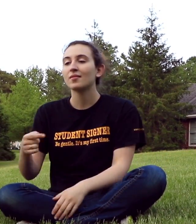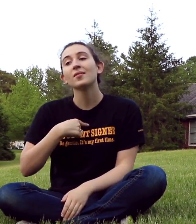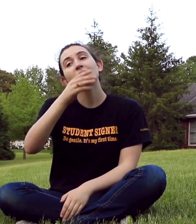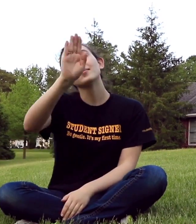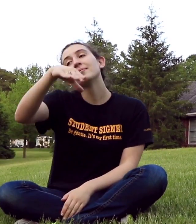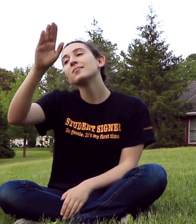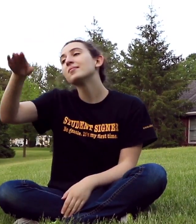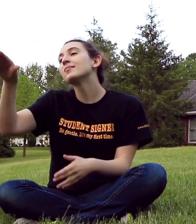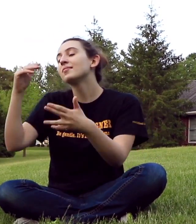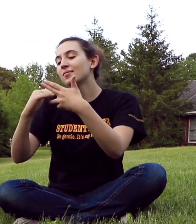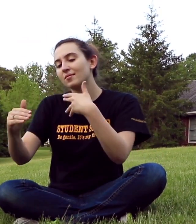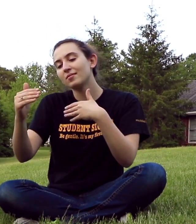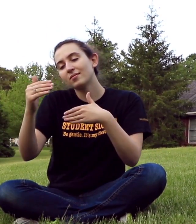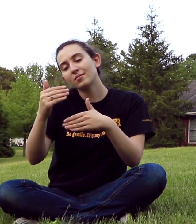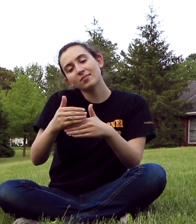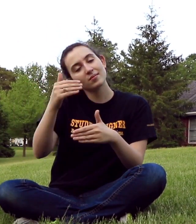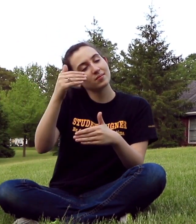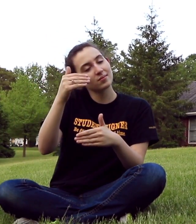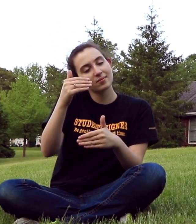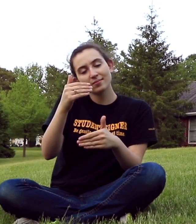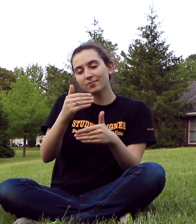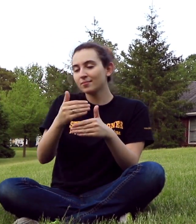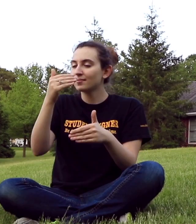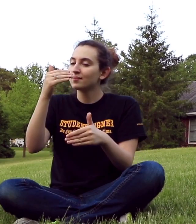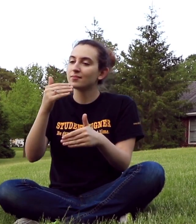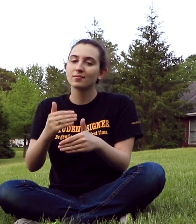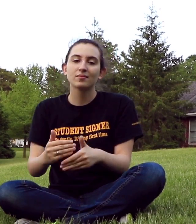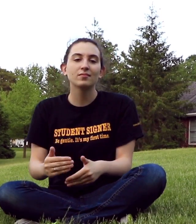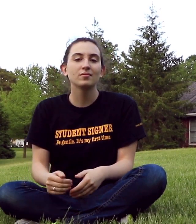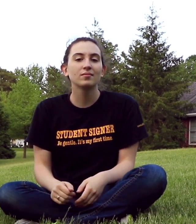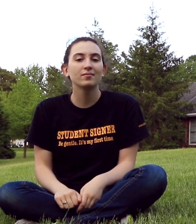pass, waving through a window.